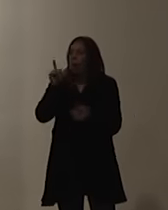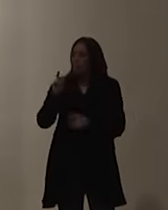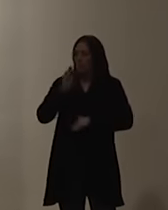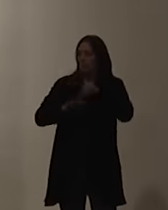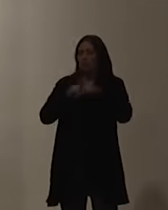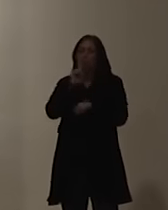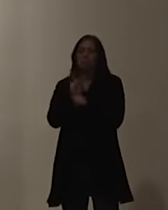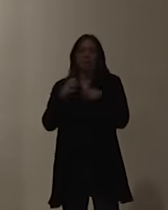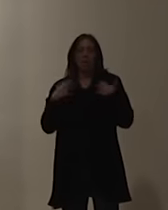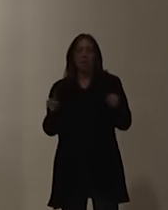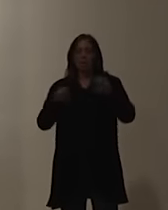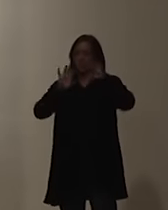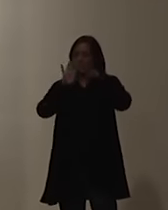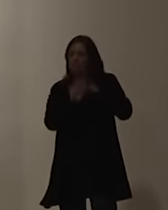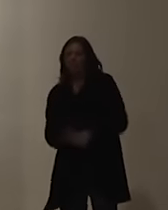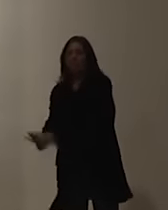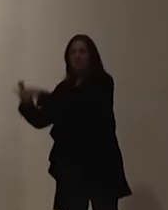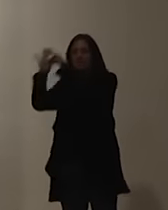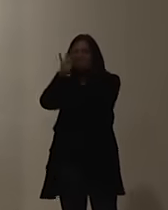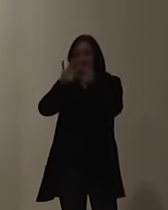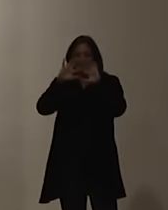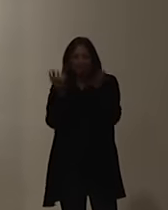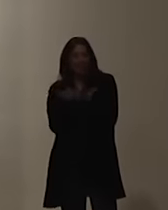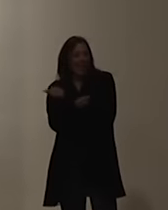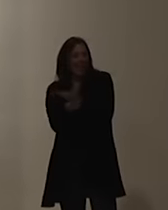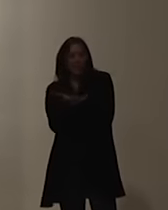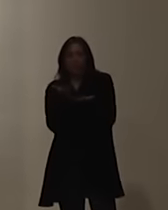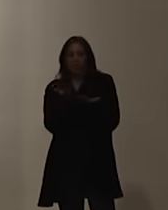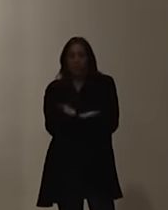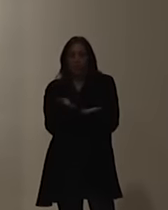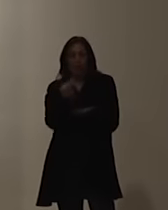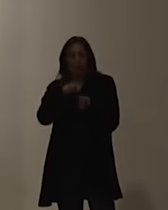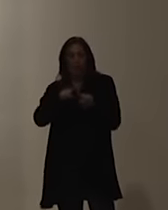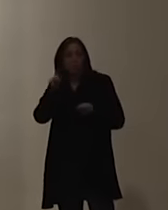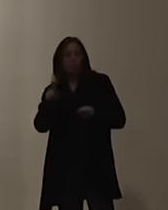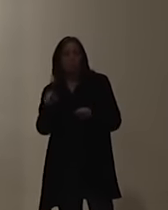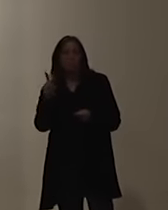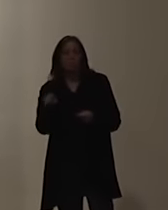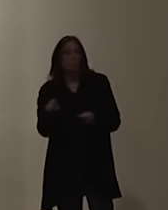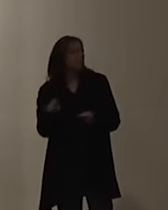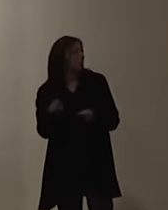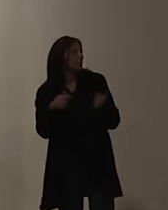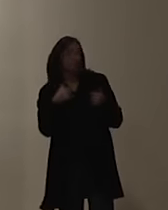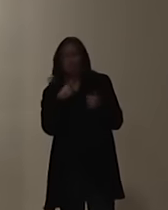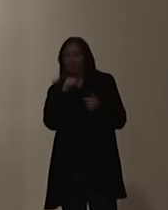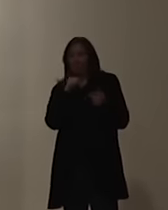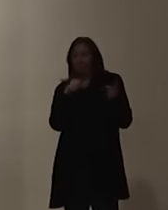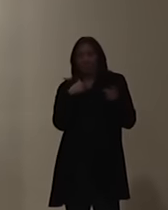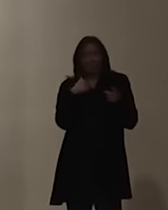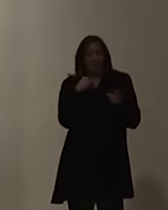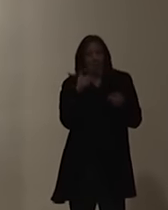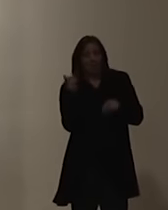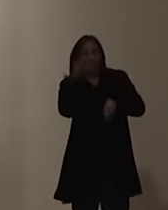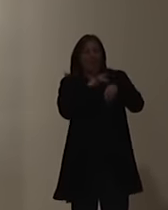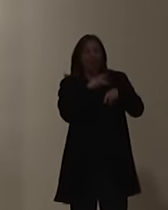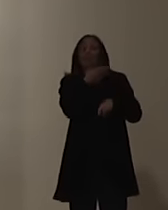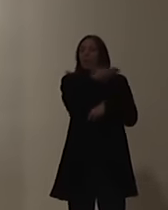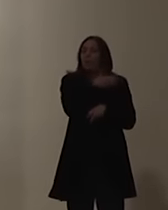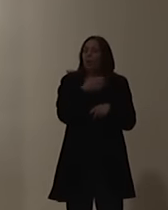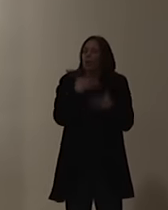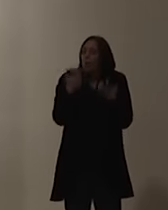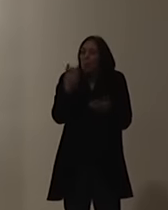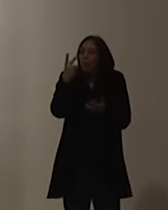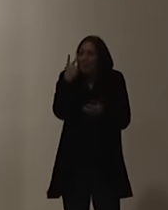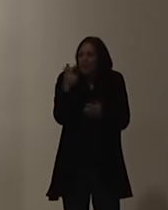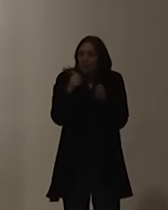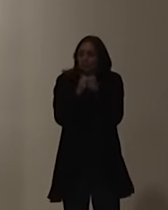fact, since the first time that I went to Rwanda, I got this in maybe 15, 16 years ago, I got to see that happen. And